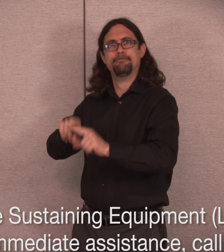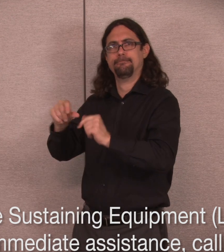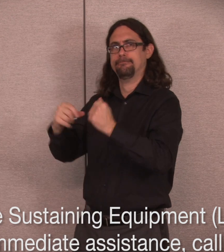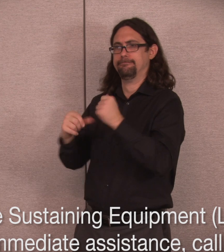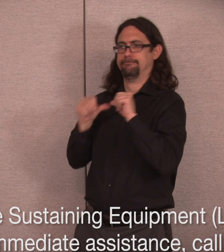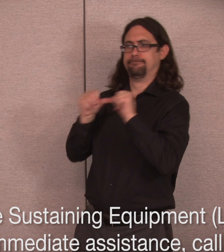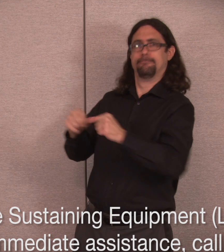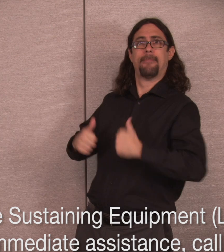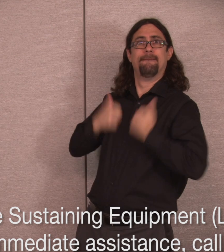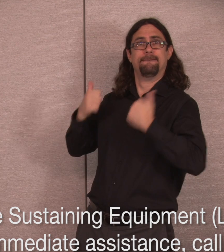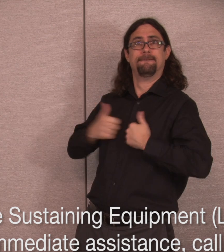call 911.